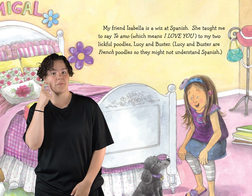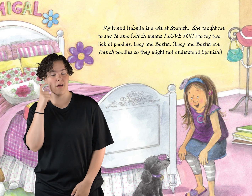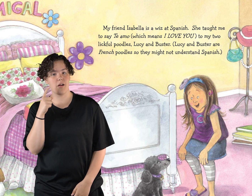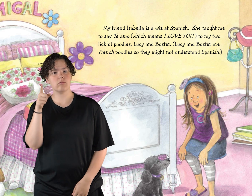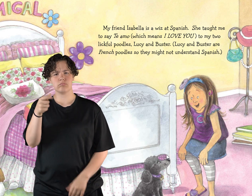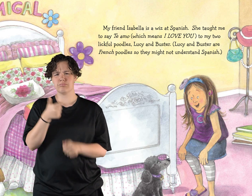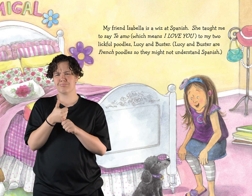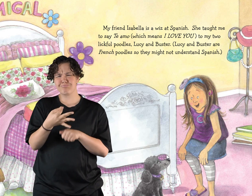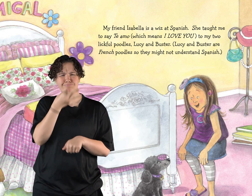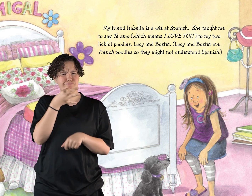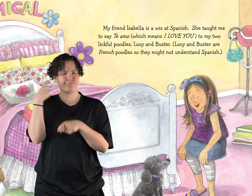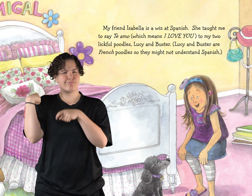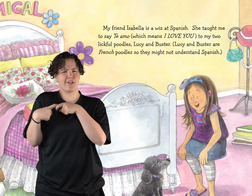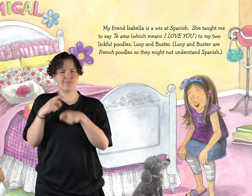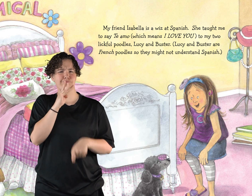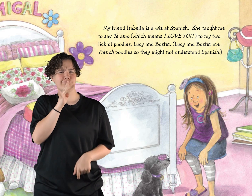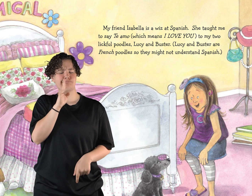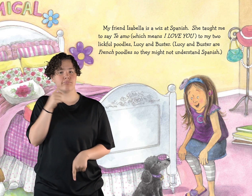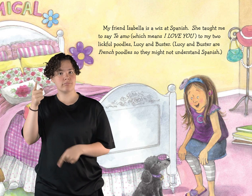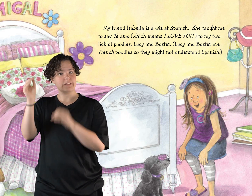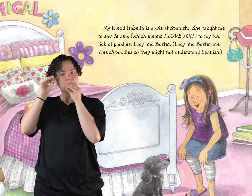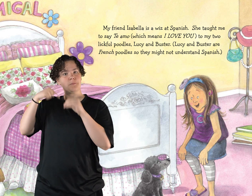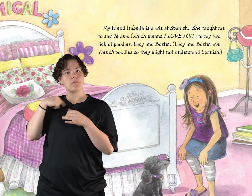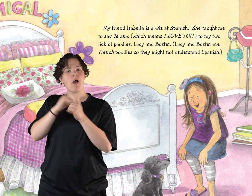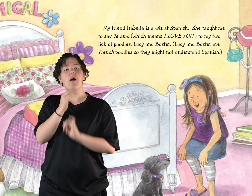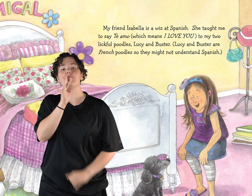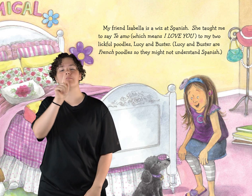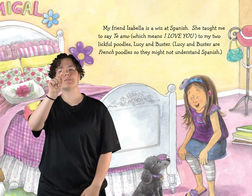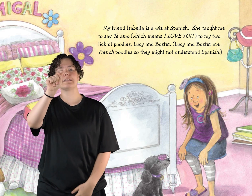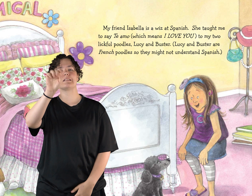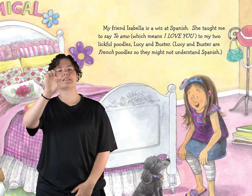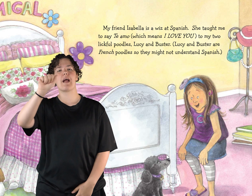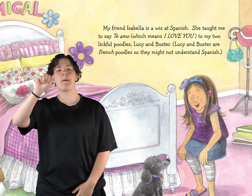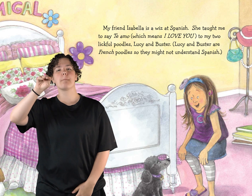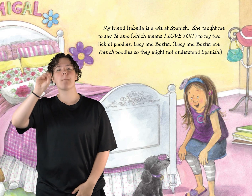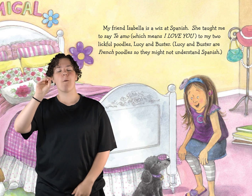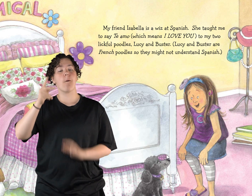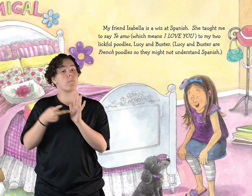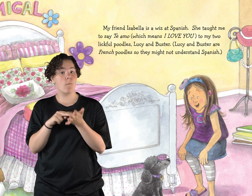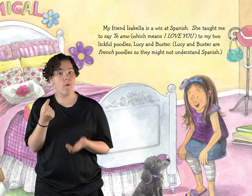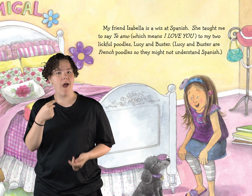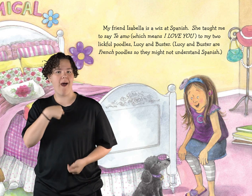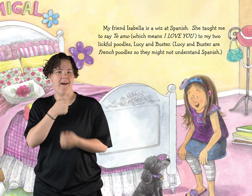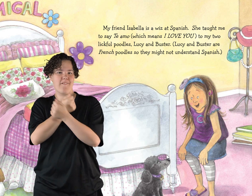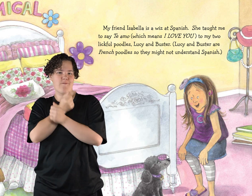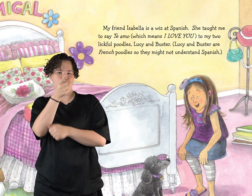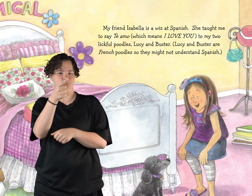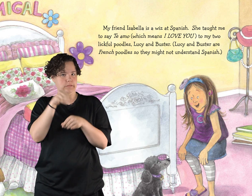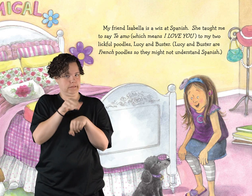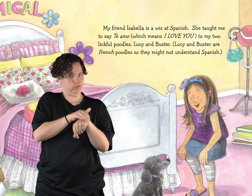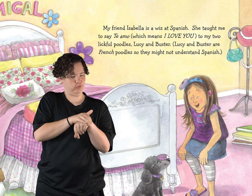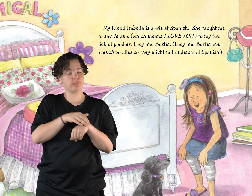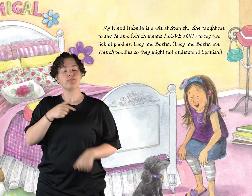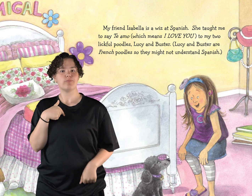My friend Isabella is a whiz at Spanish. She taught me to say te amo, which means I